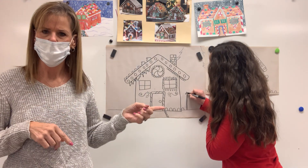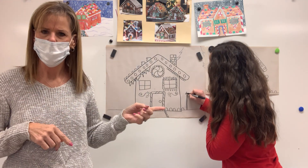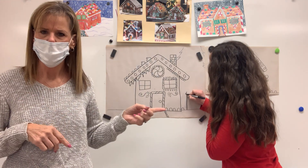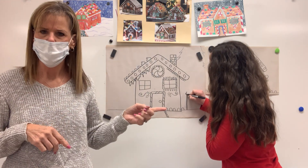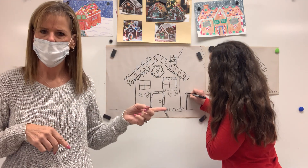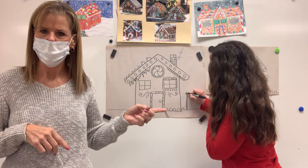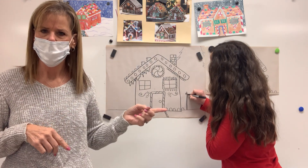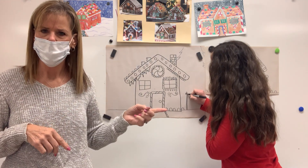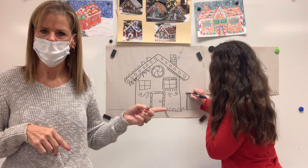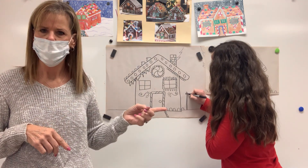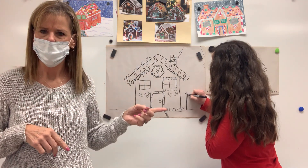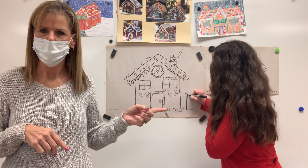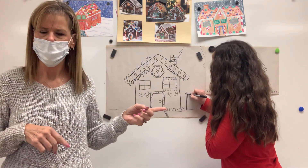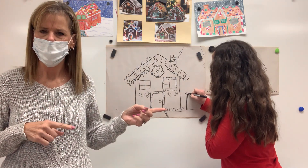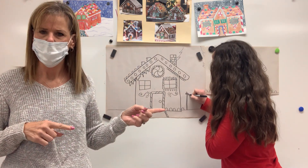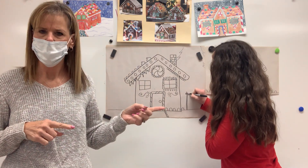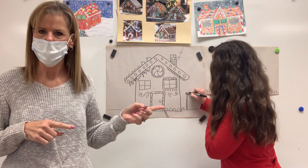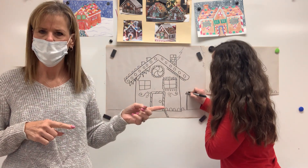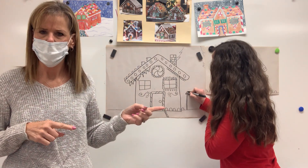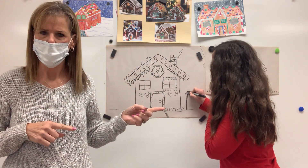a little wiggle line